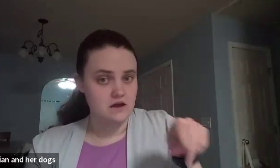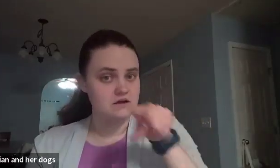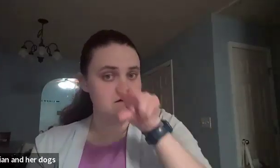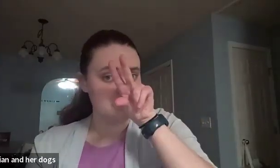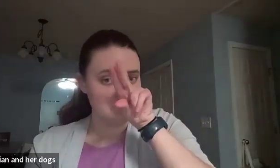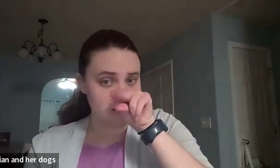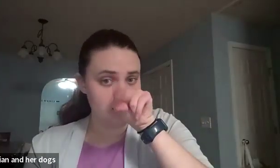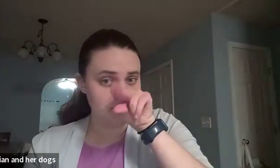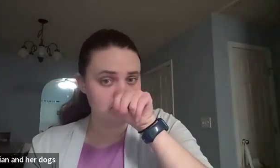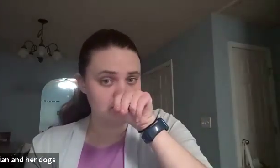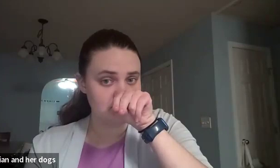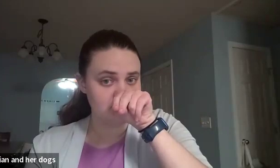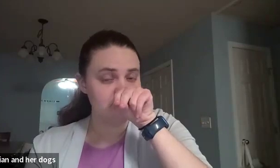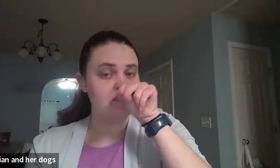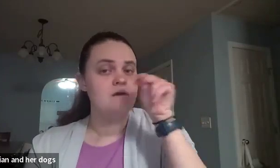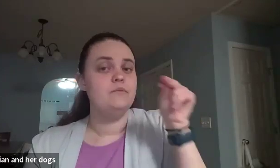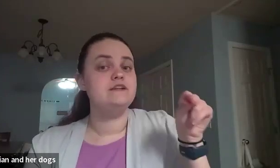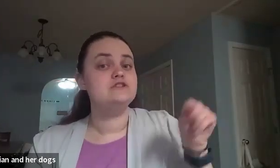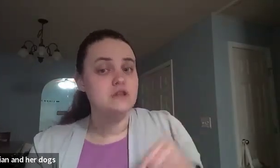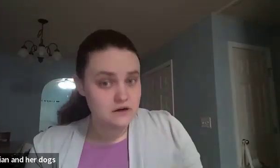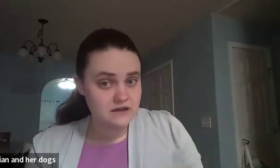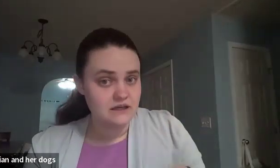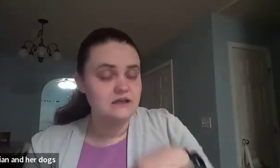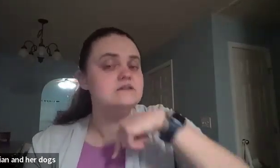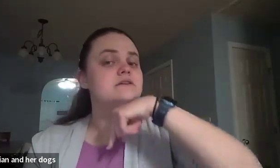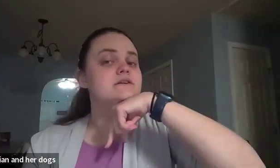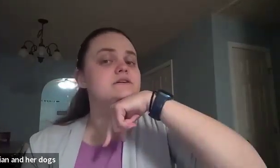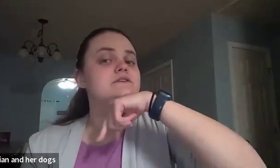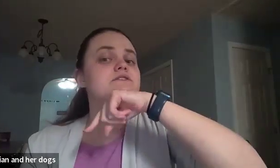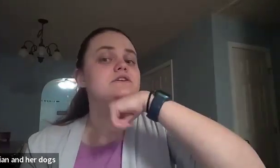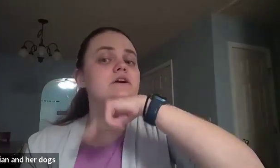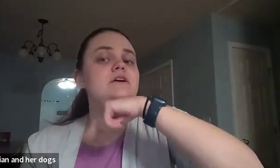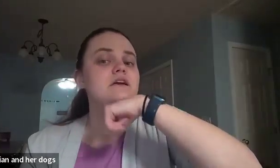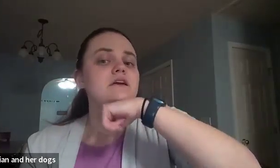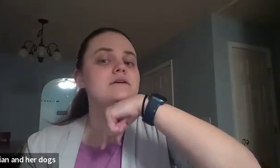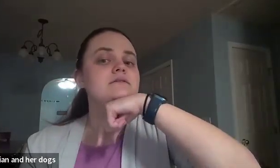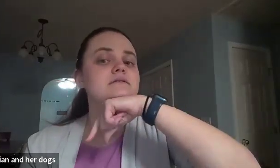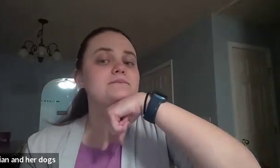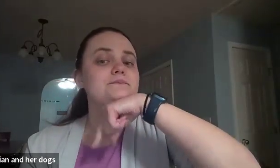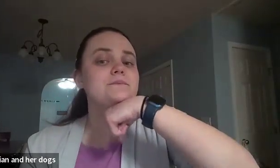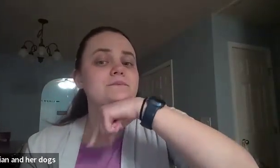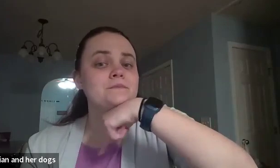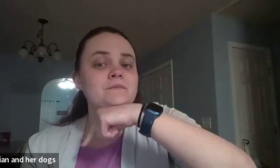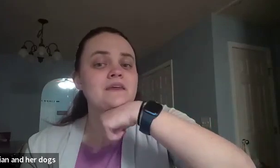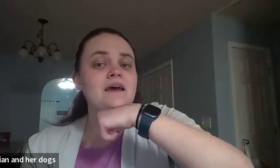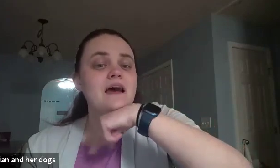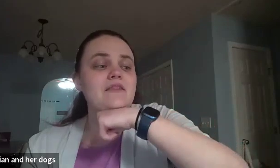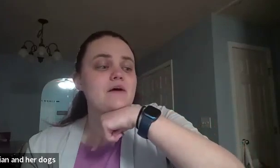duck, duck. We had turkey, turkey. And then